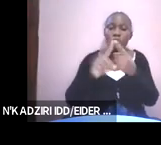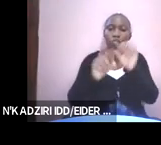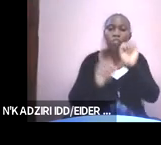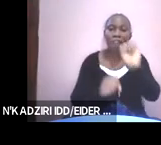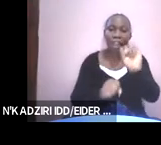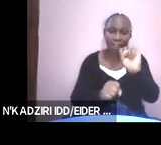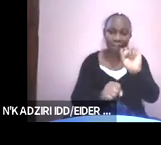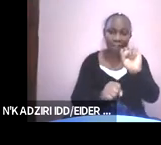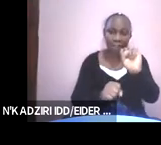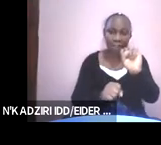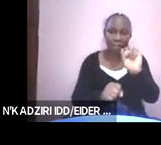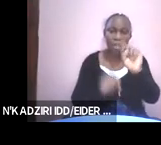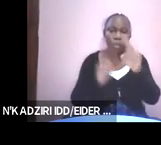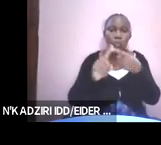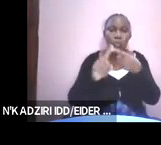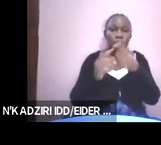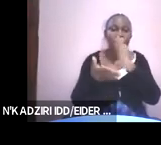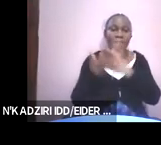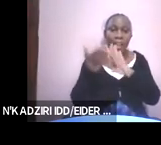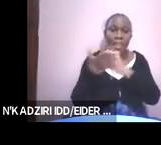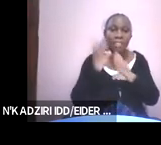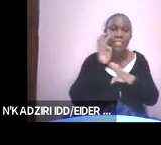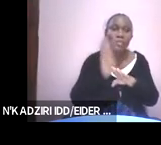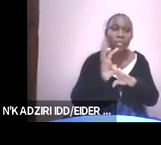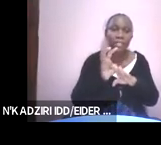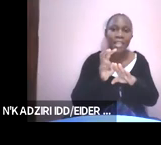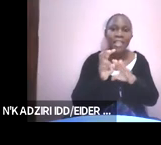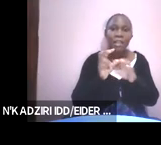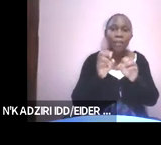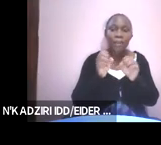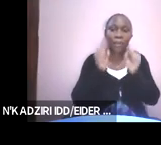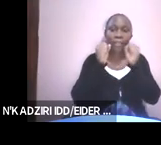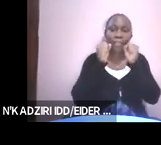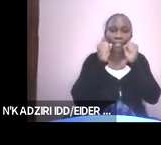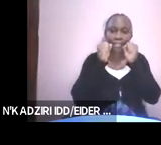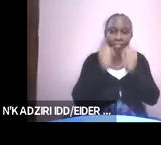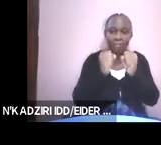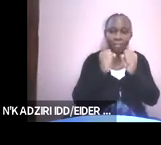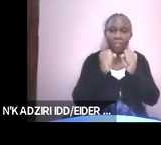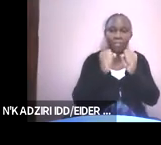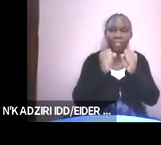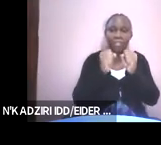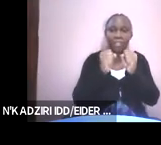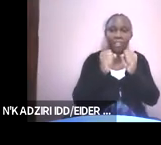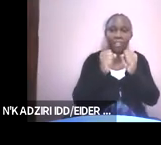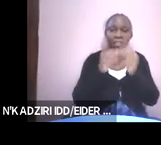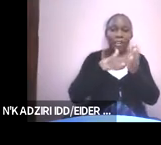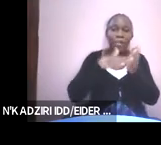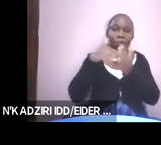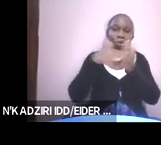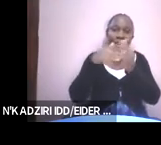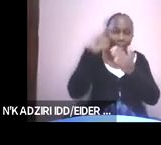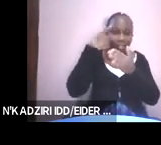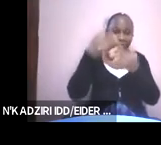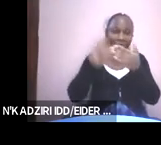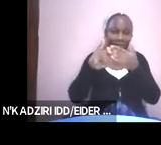quickly discuss what are the strengths and weaknesses of the preprint. What kind of assumptions, if